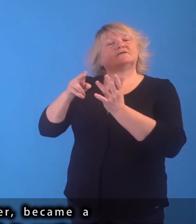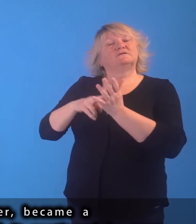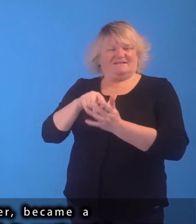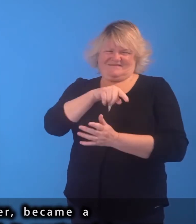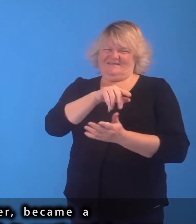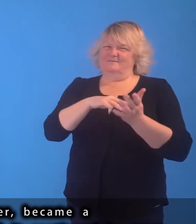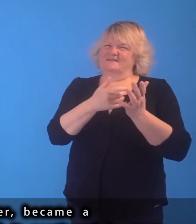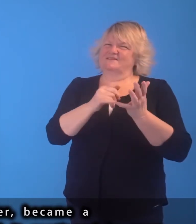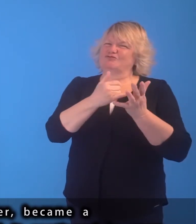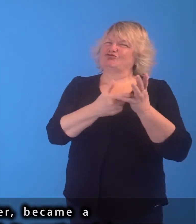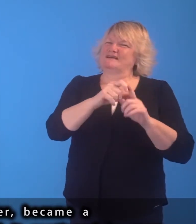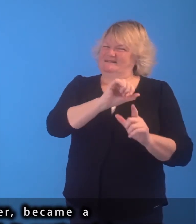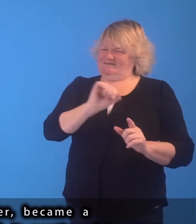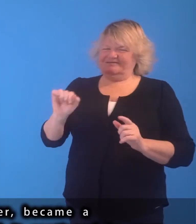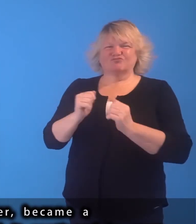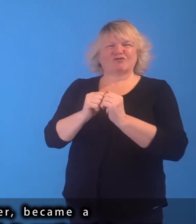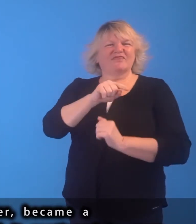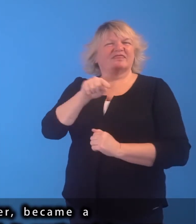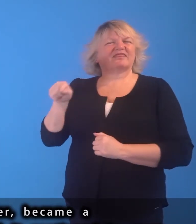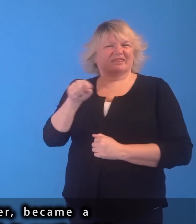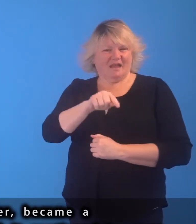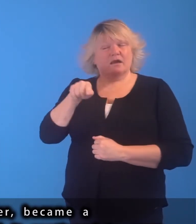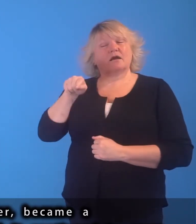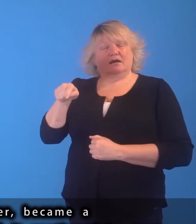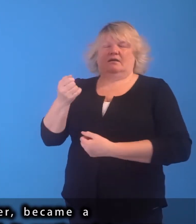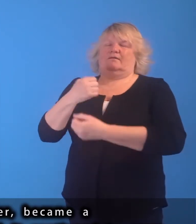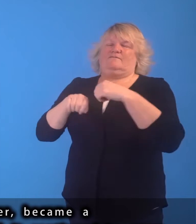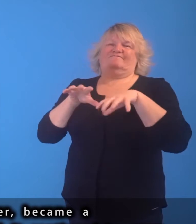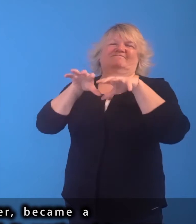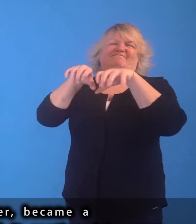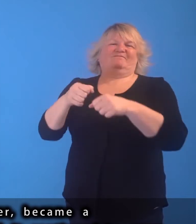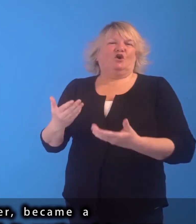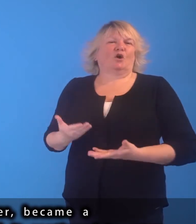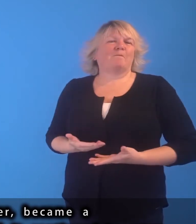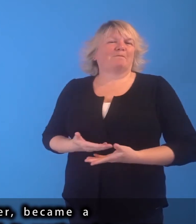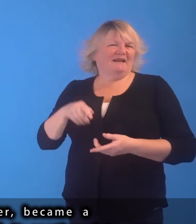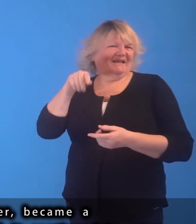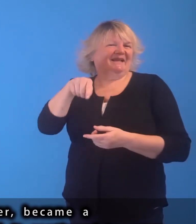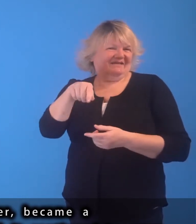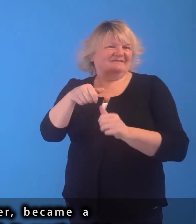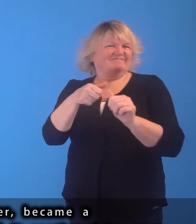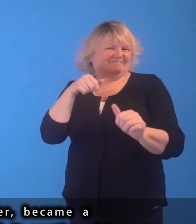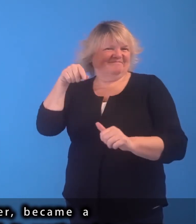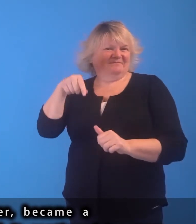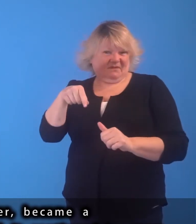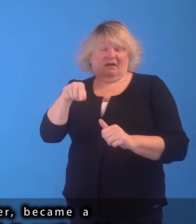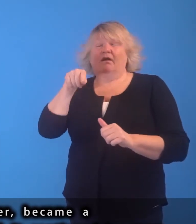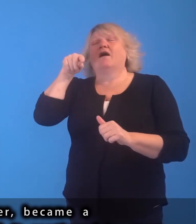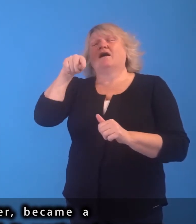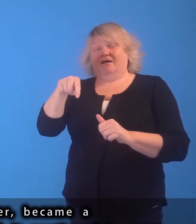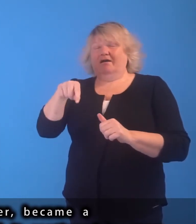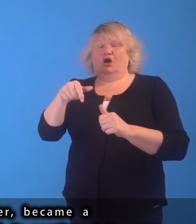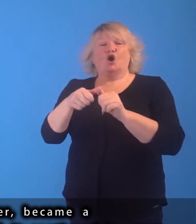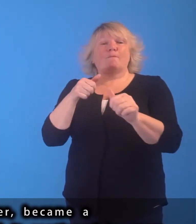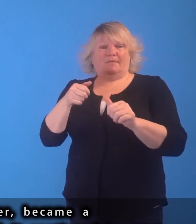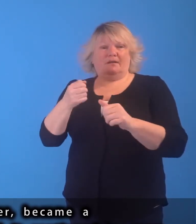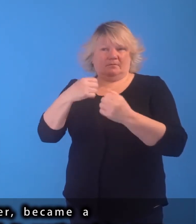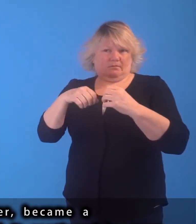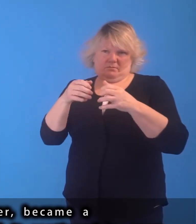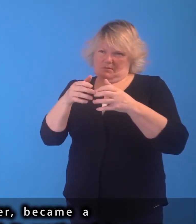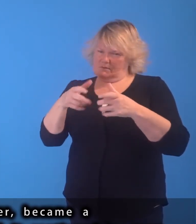Mr. Barton, Mrs. Reid's brother, became a managing director of the company, and it continued to